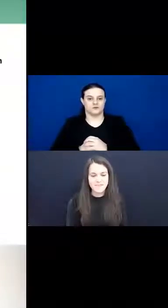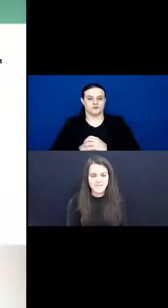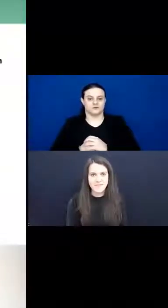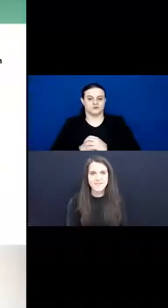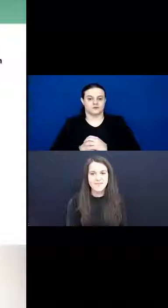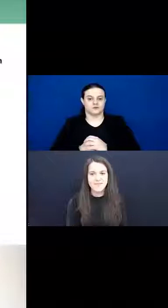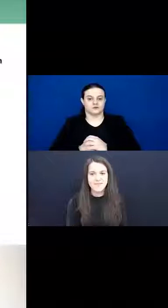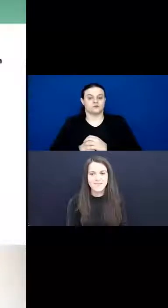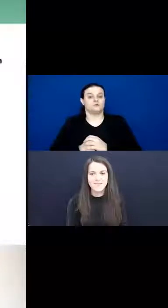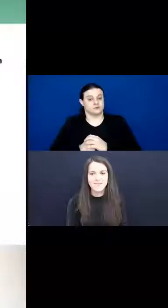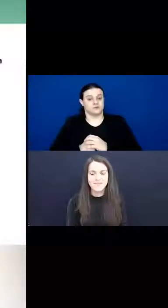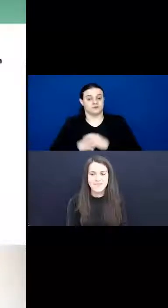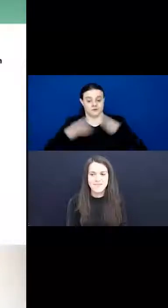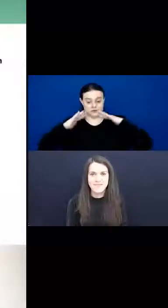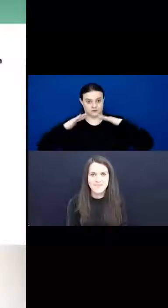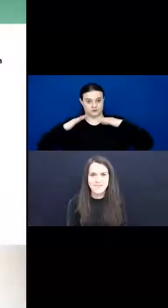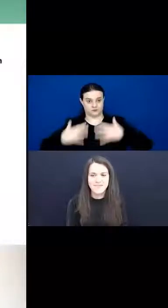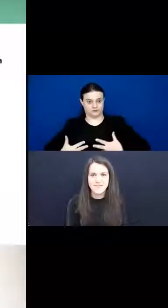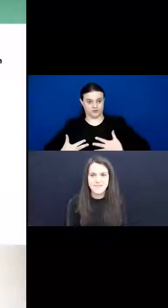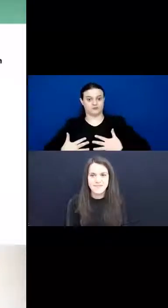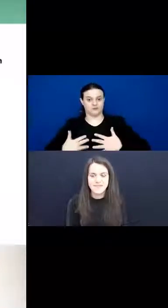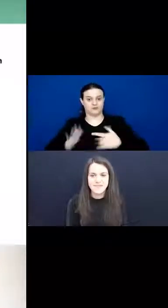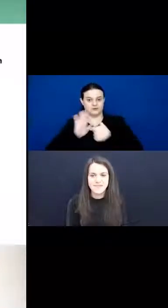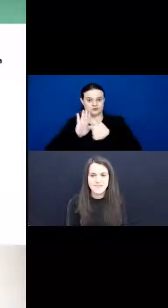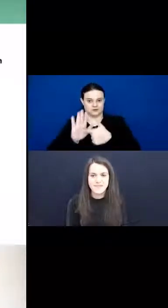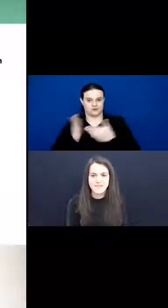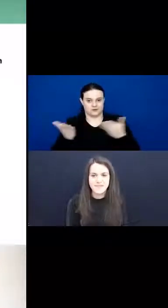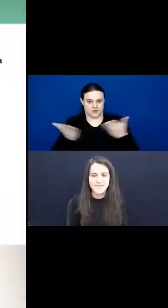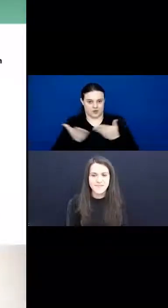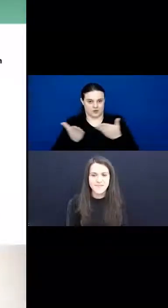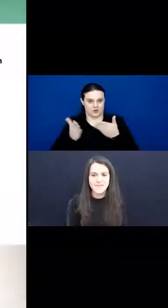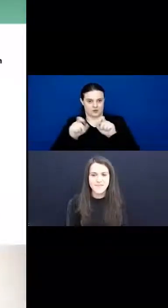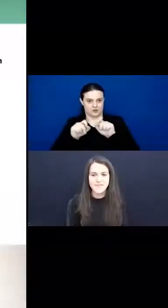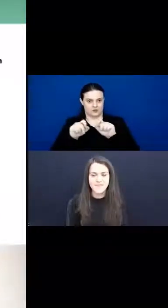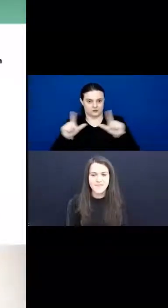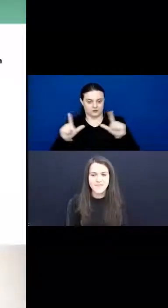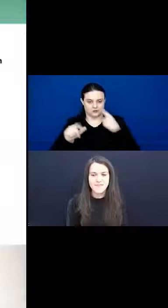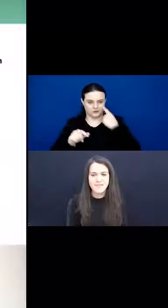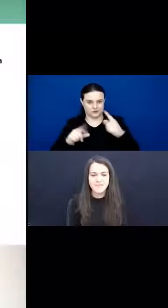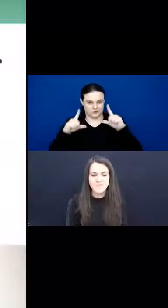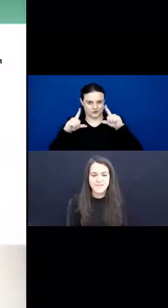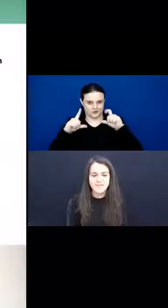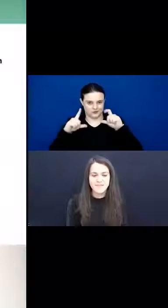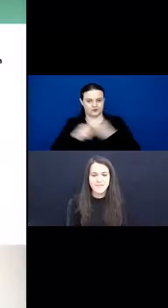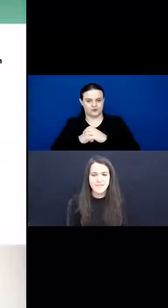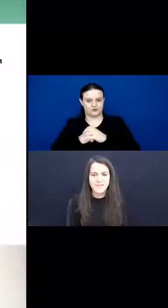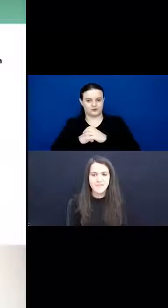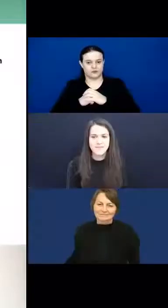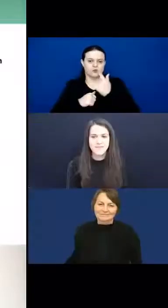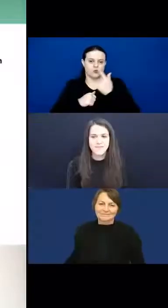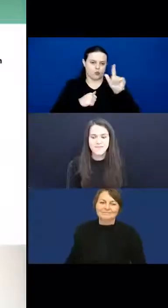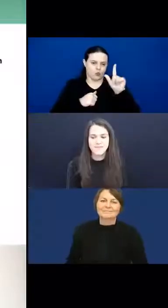So the vest that is shown on the video is actually the old version of the